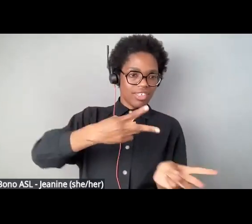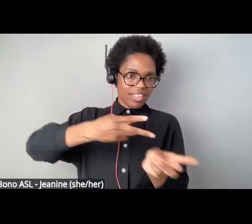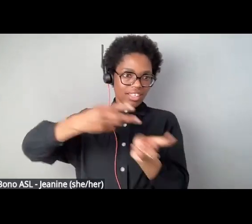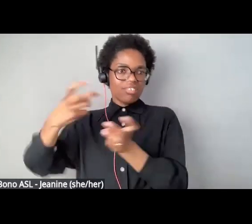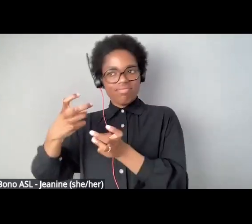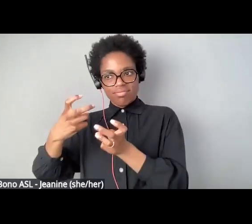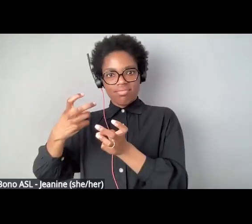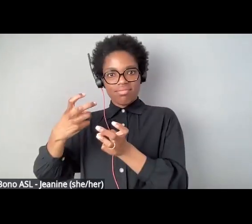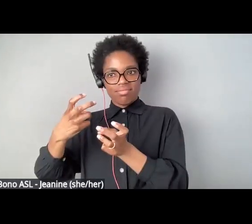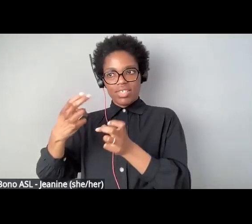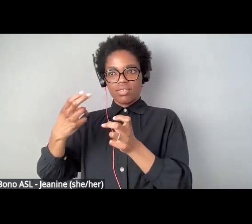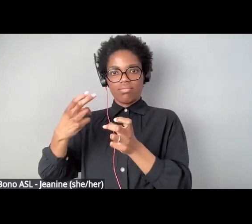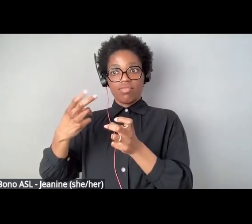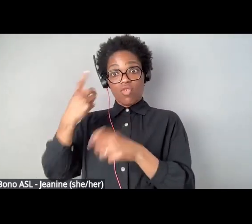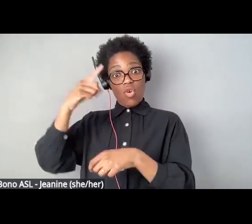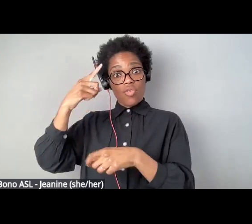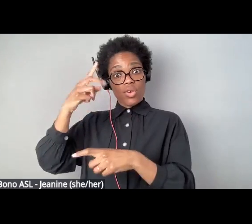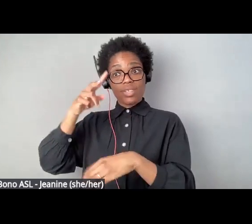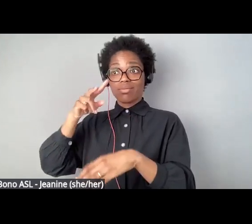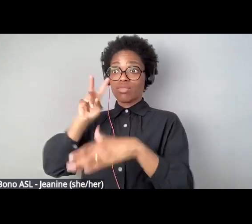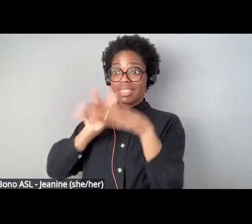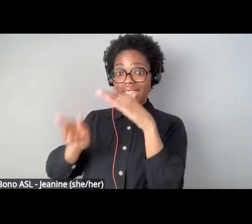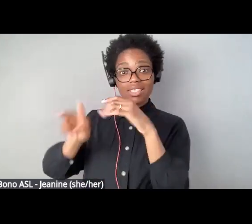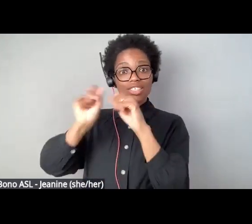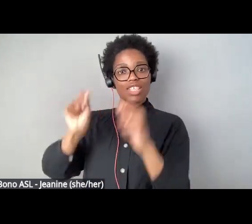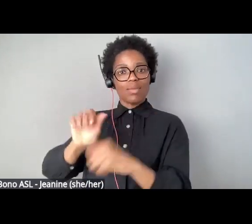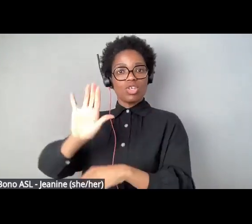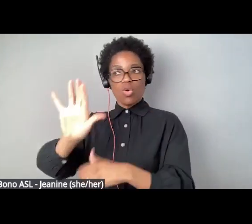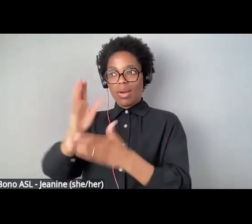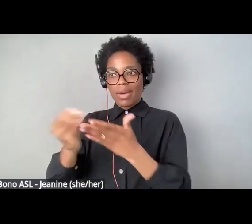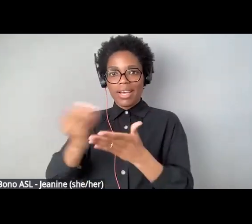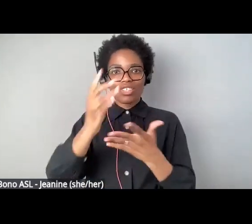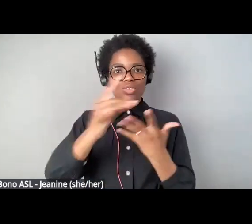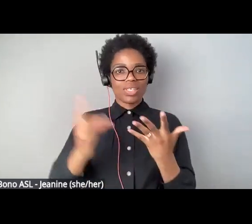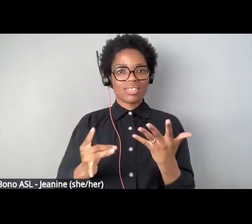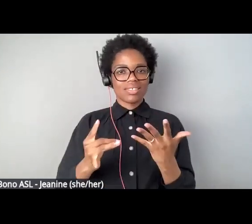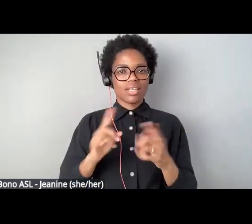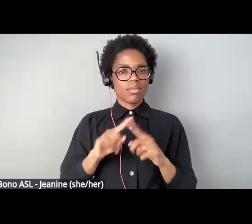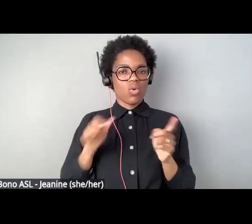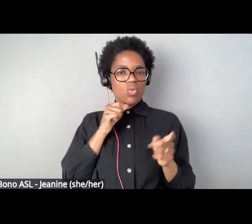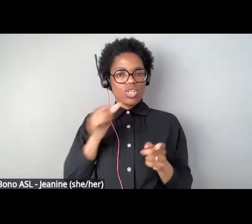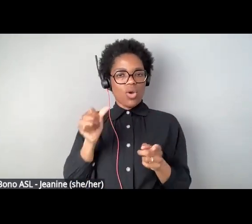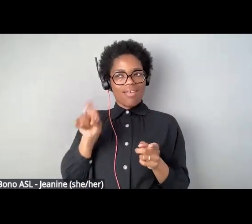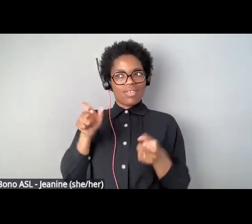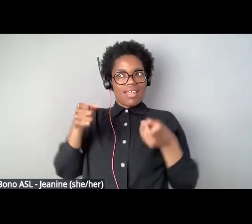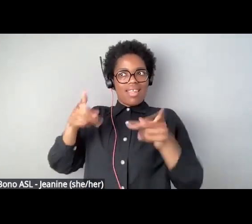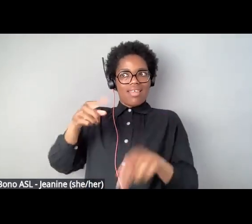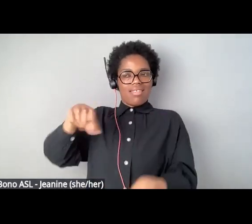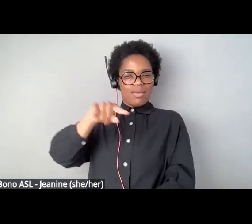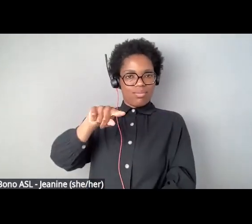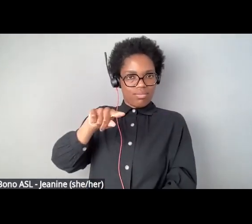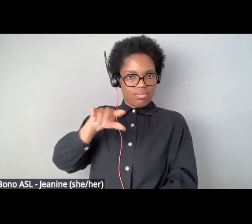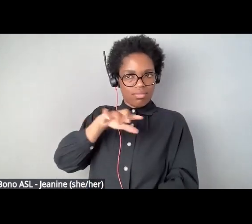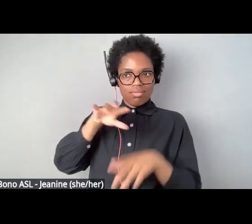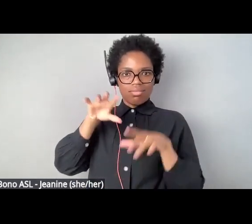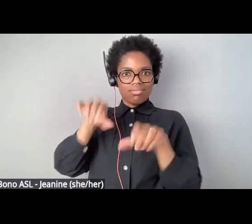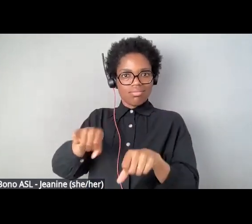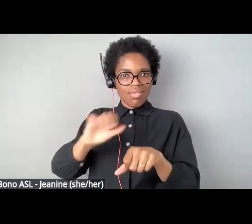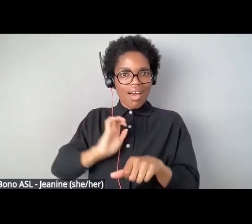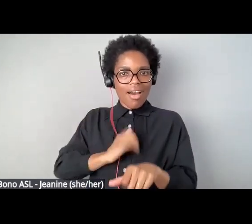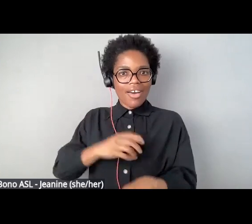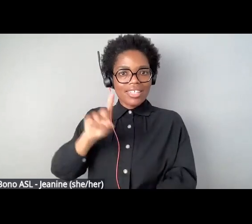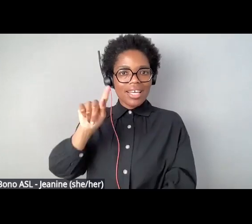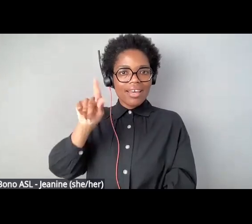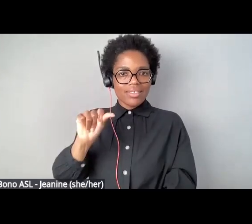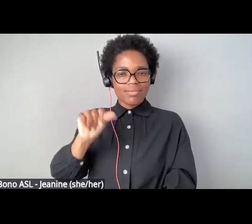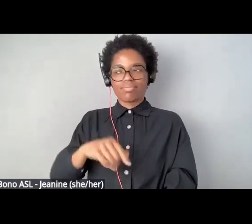choices. But it doesn't have to be that way. We don't have to let them shape how we think about these technologies. We don't have to follow their